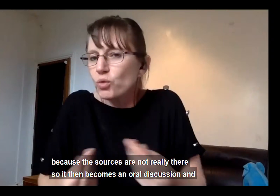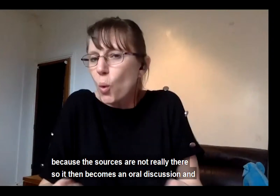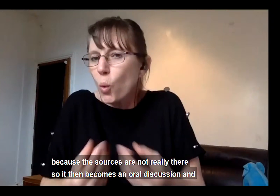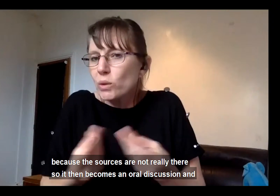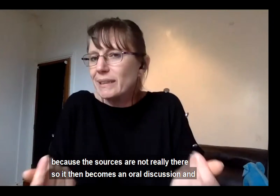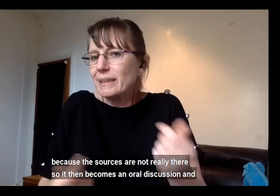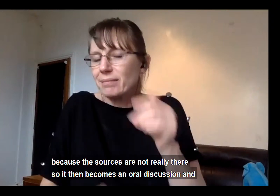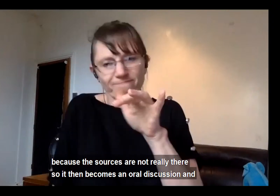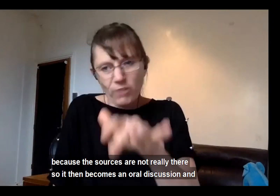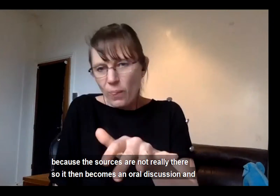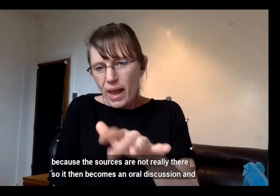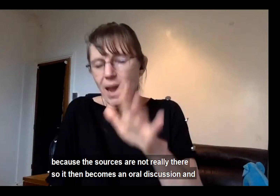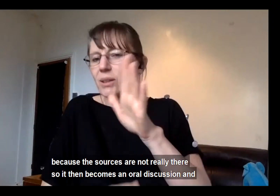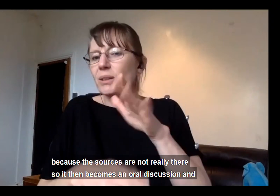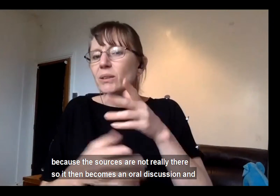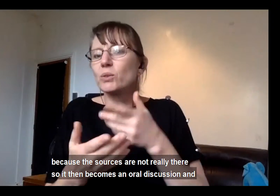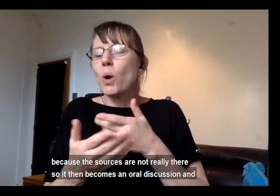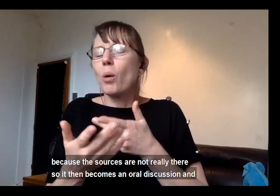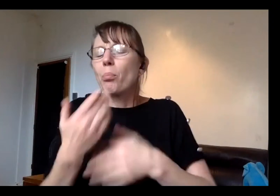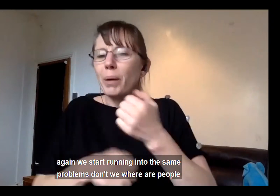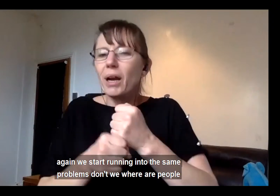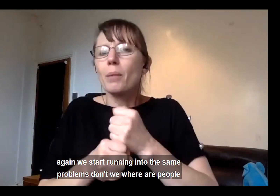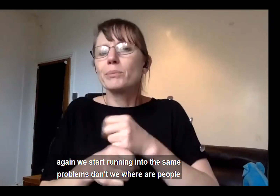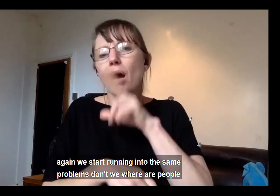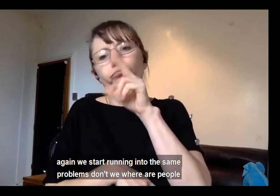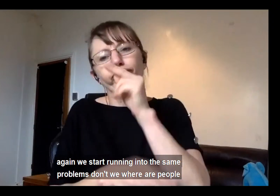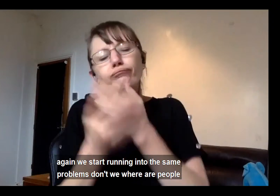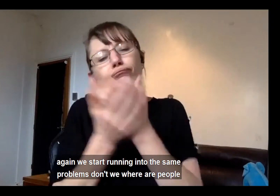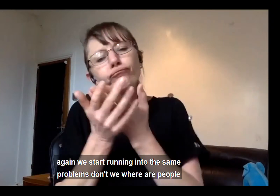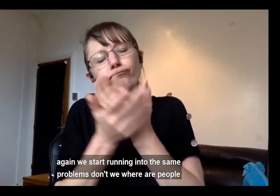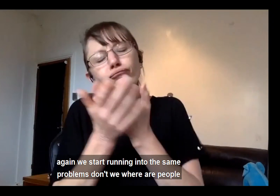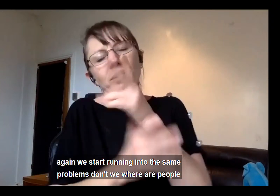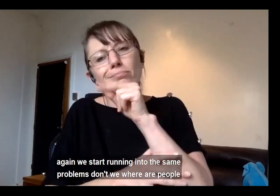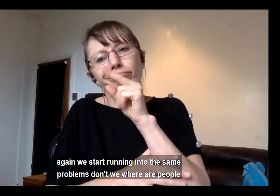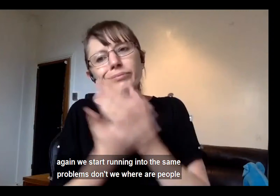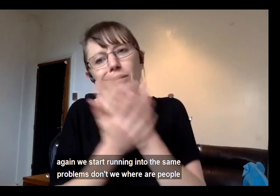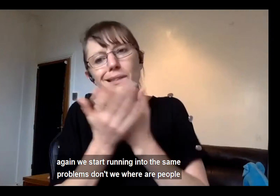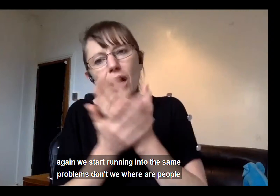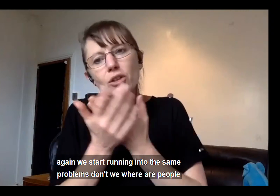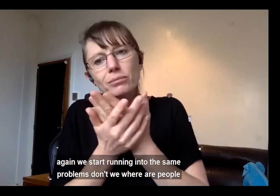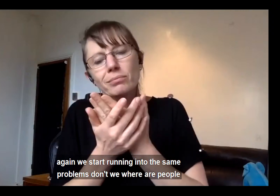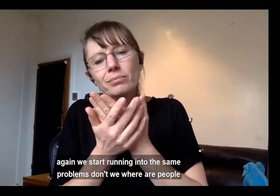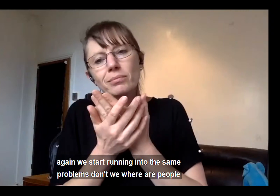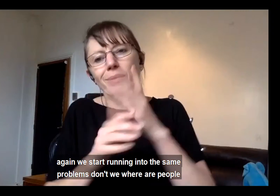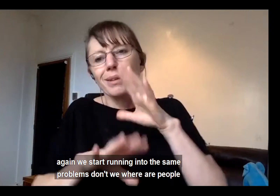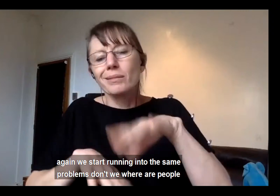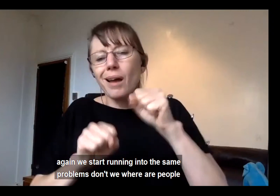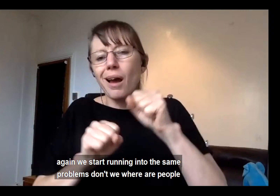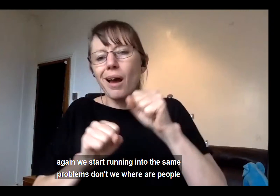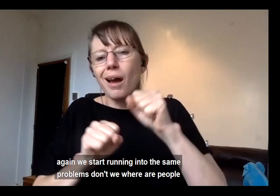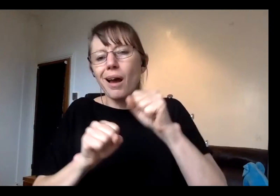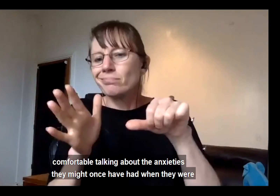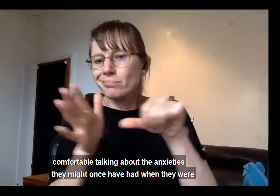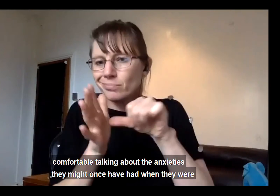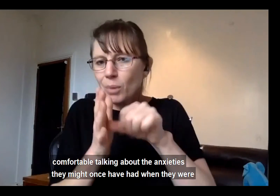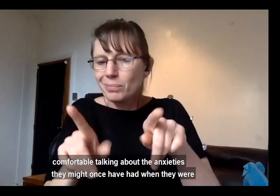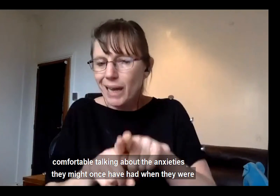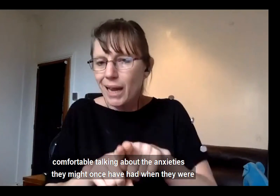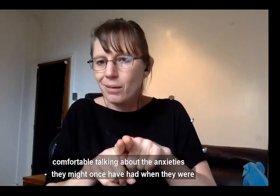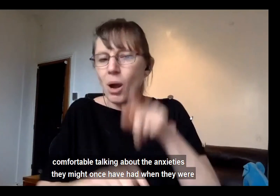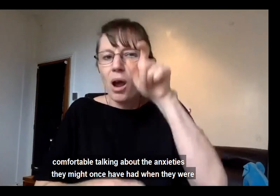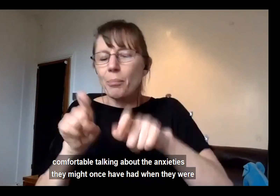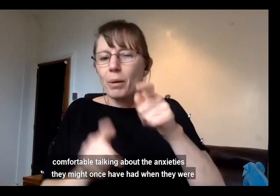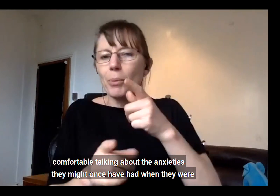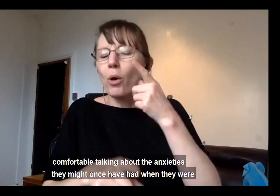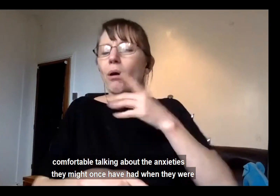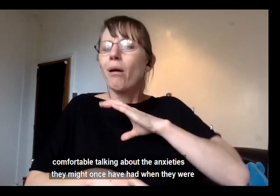it then becomes an oral discussion. And again, we start running into the same problems, don't we? Where are people comfortable talking